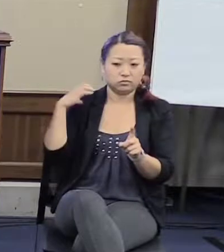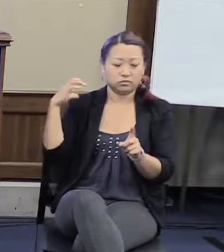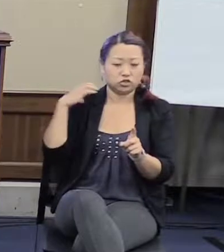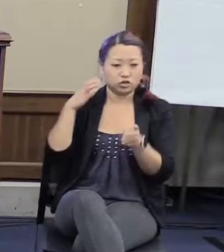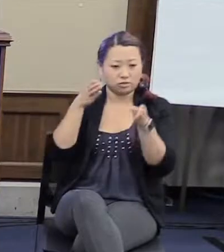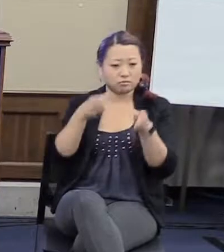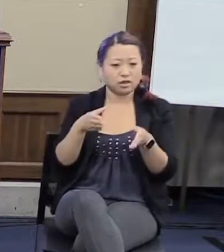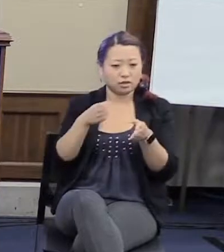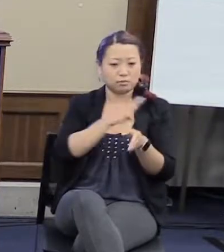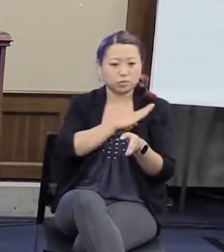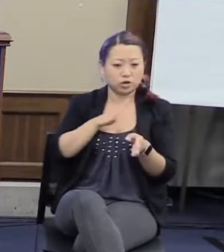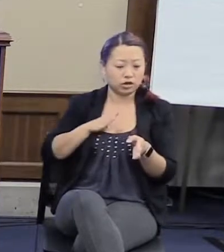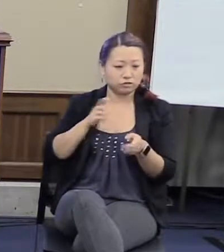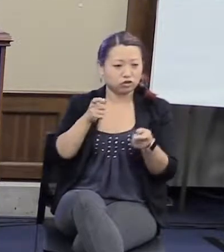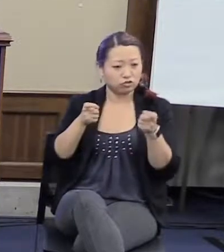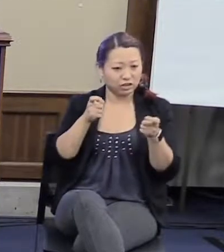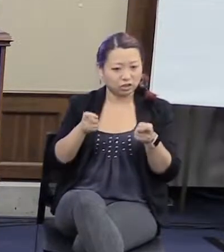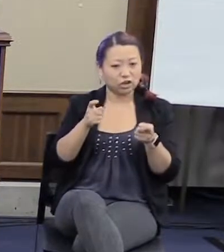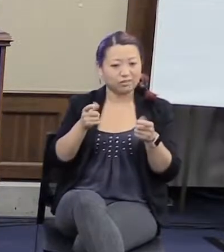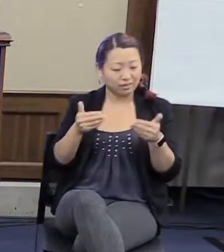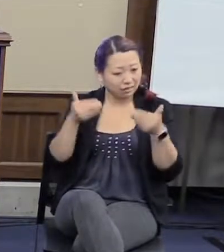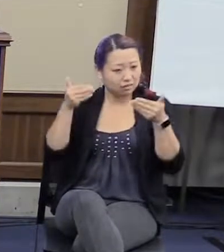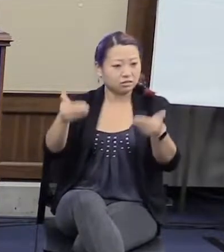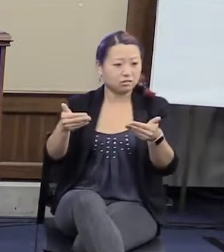Board of Directors. And then he went on to be